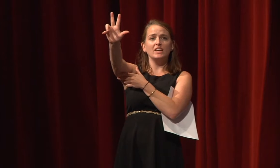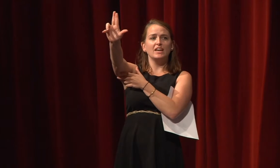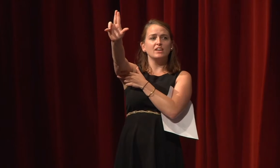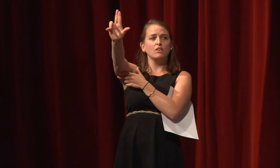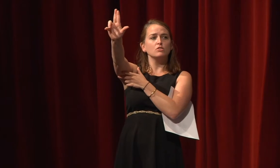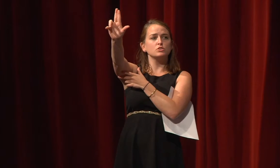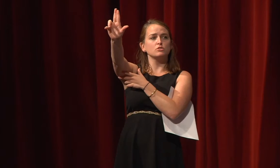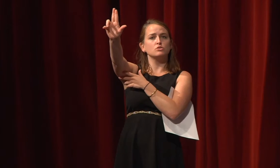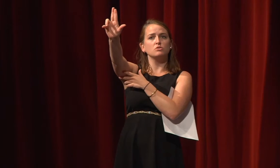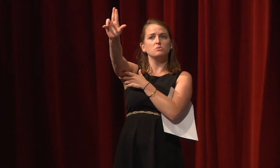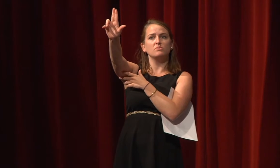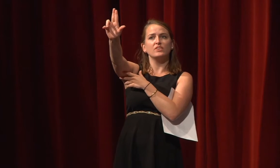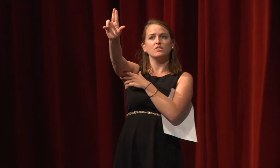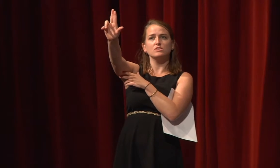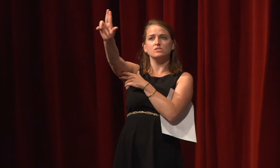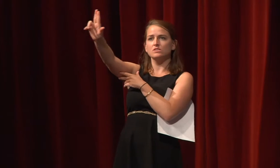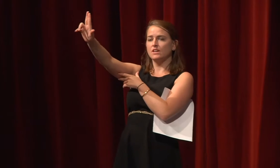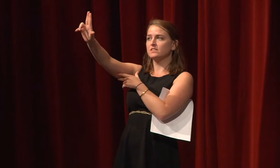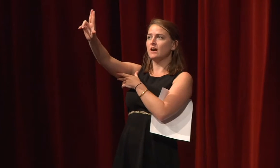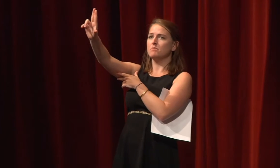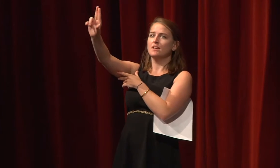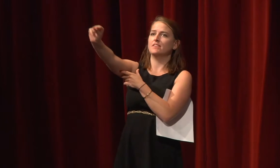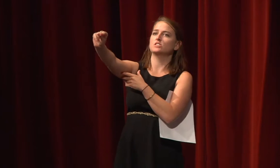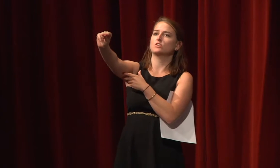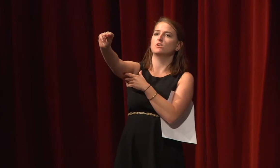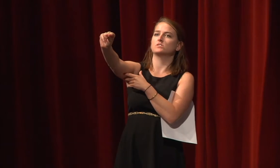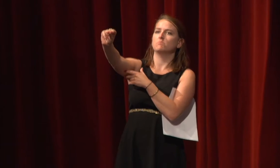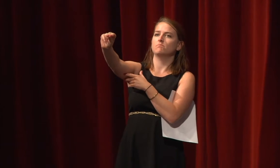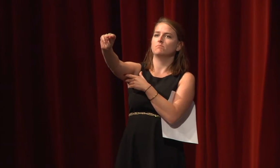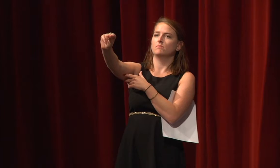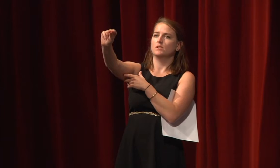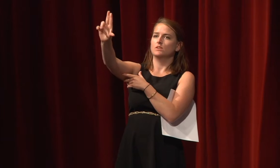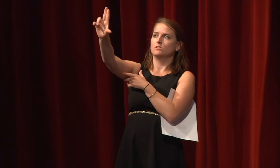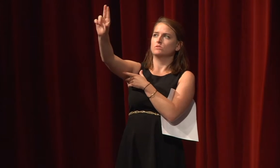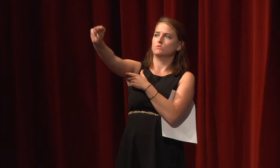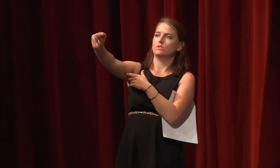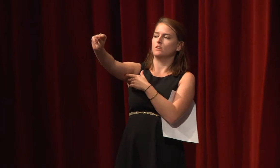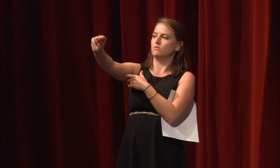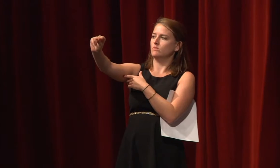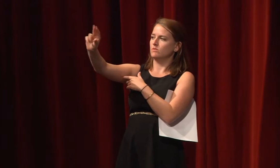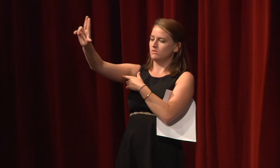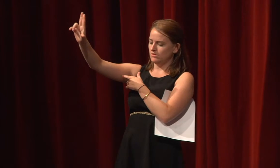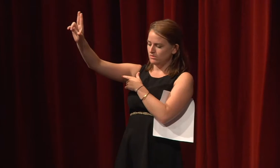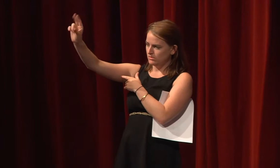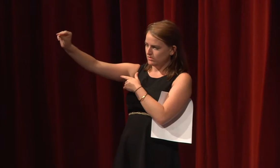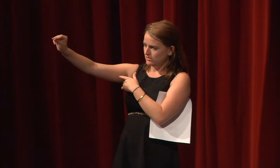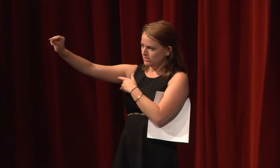3 and then close your 2 fingers at the top and then just close them. No. So